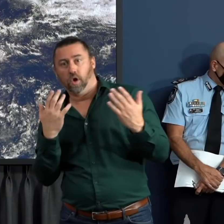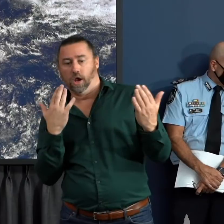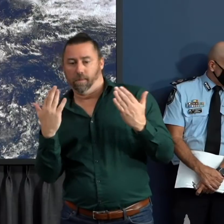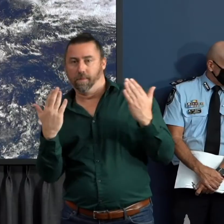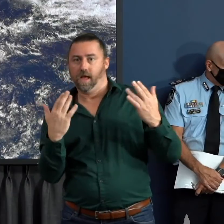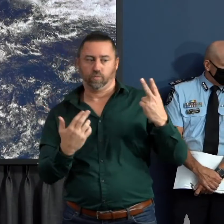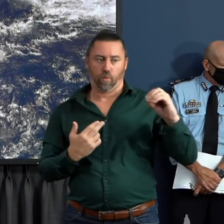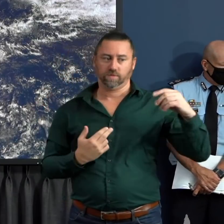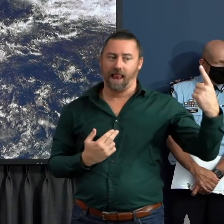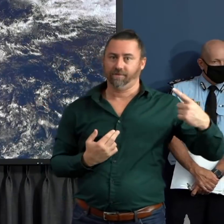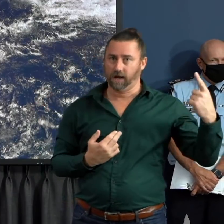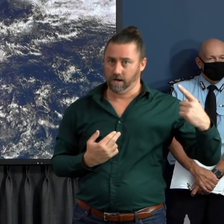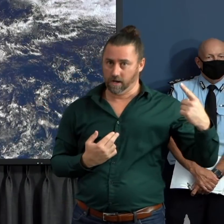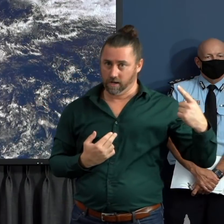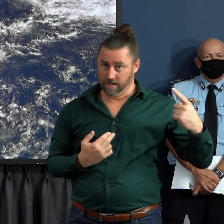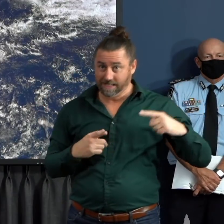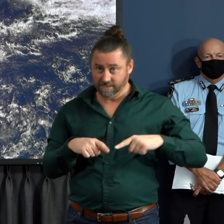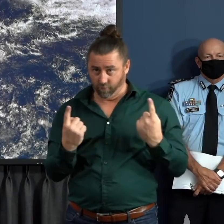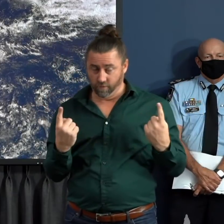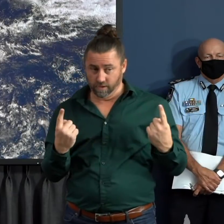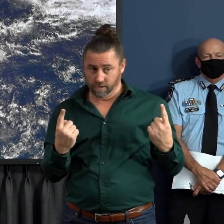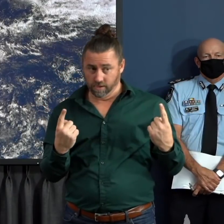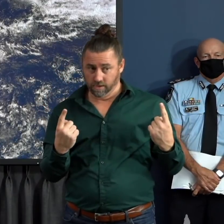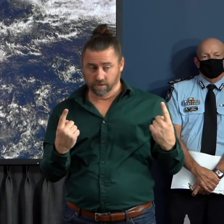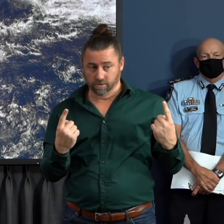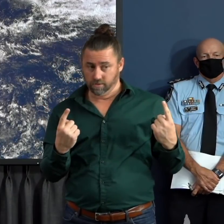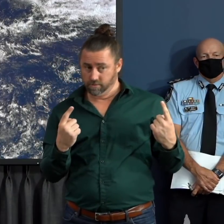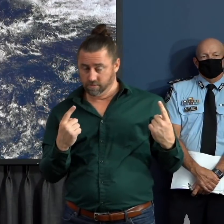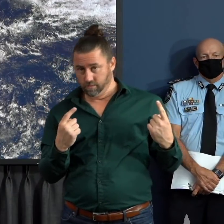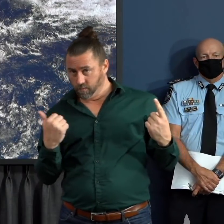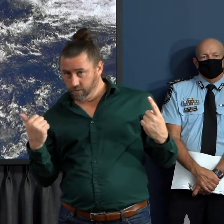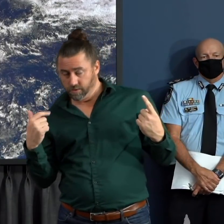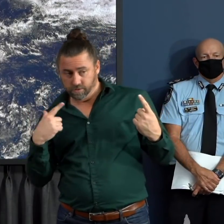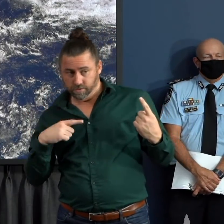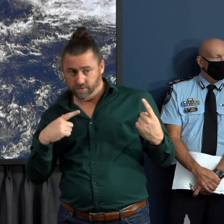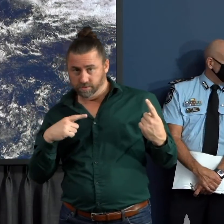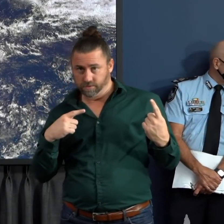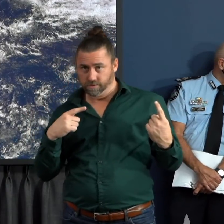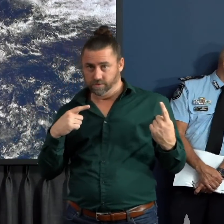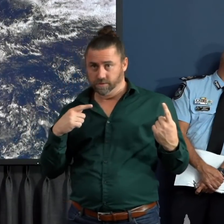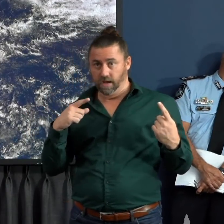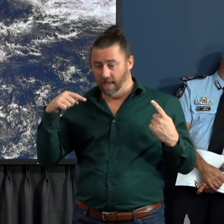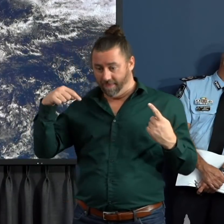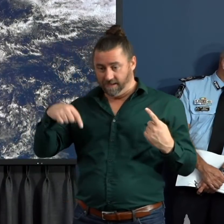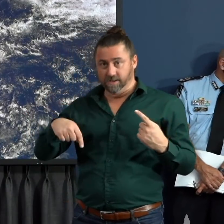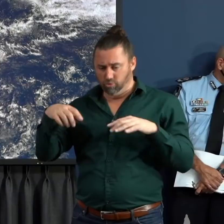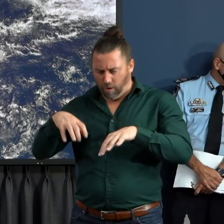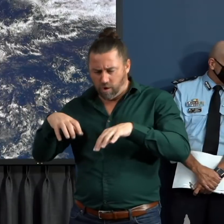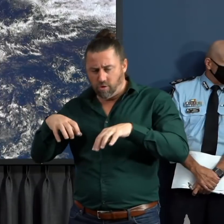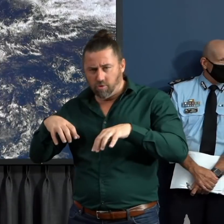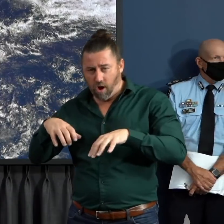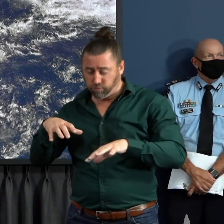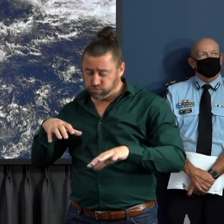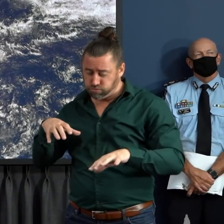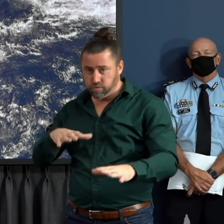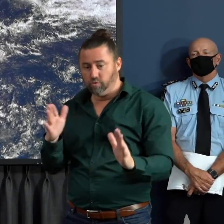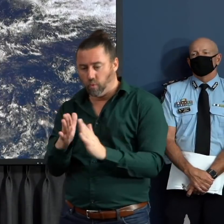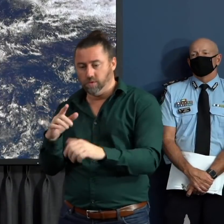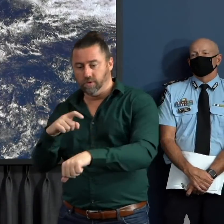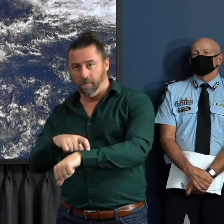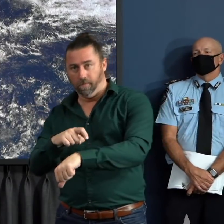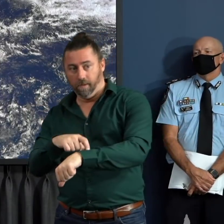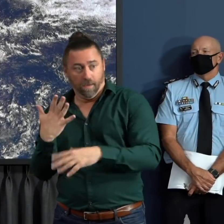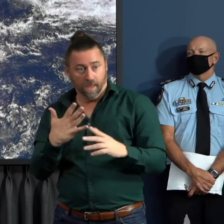2011 floods. Is that because, and you said that it's because there's more rain in a shorter period of time, is that making the situation more